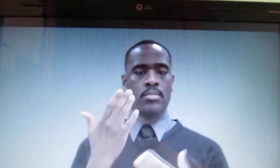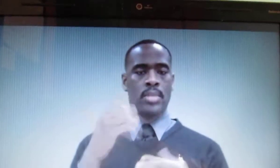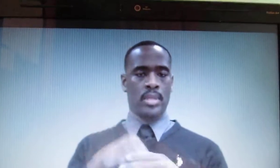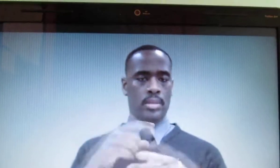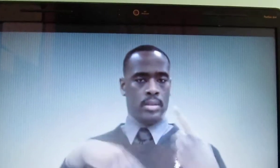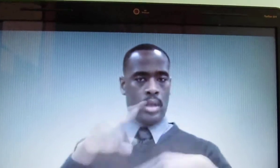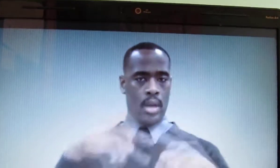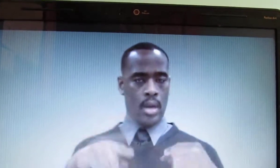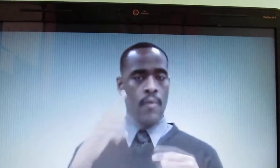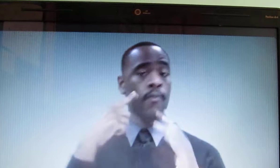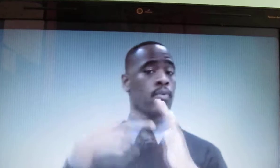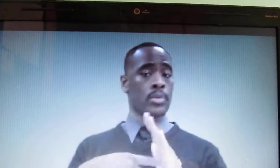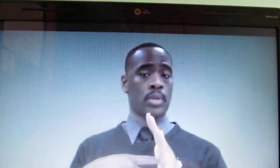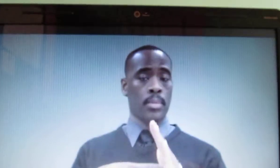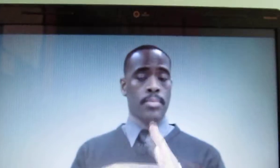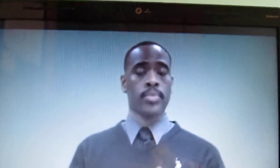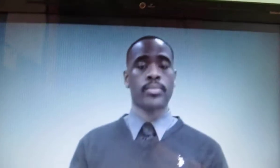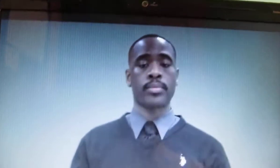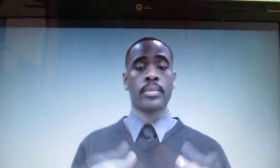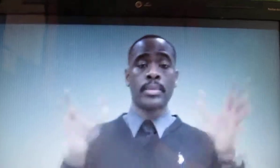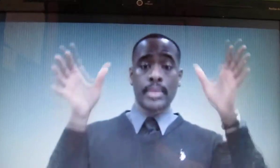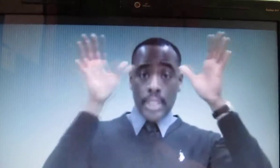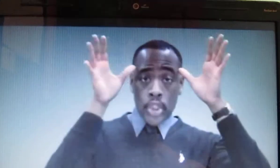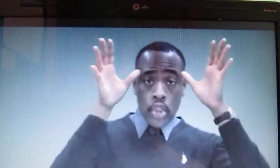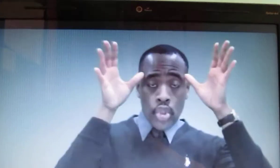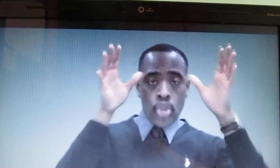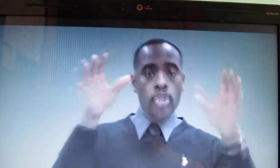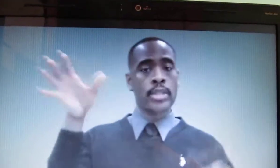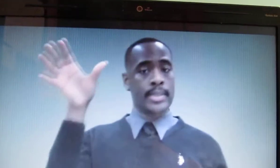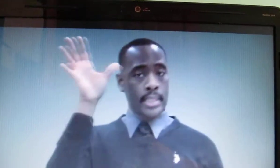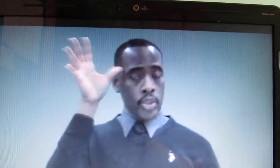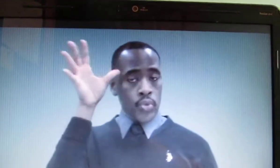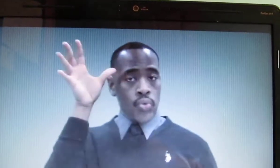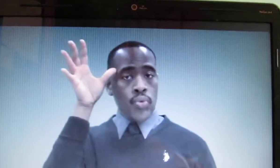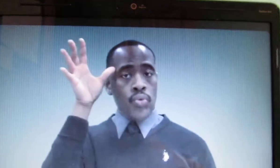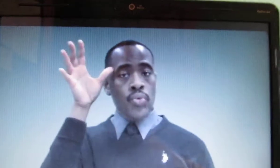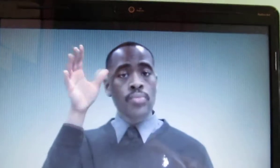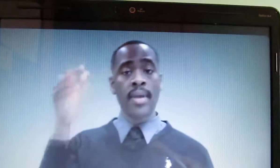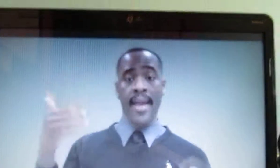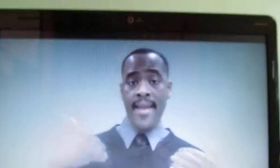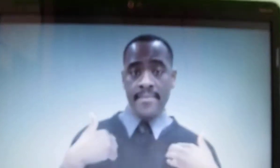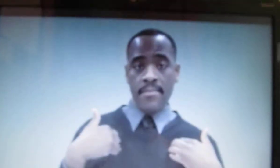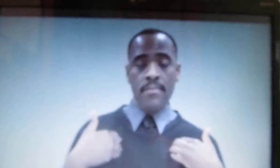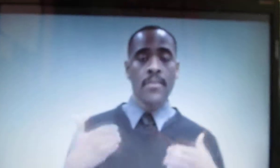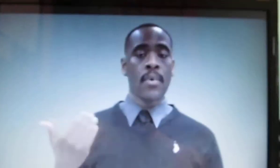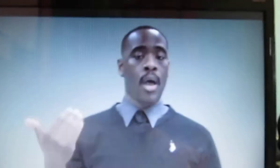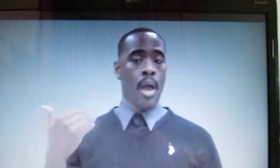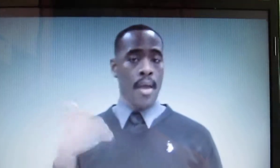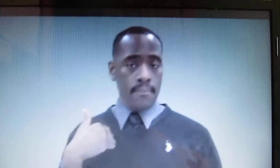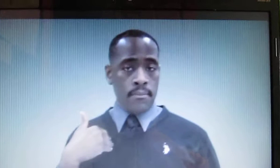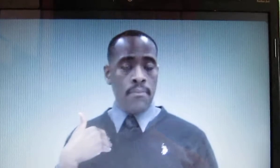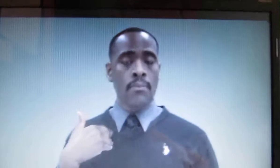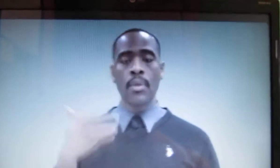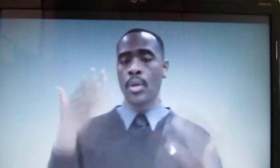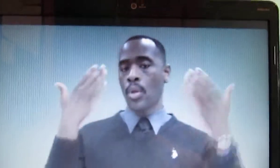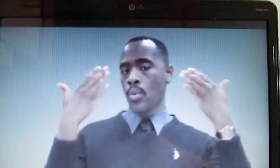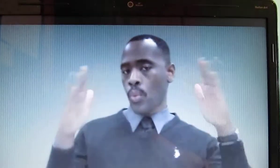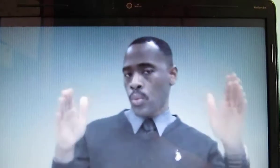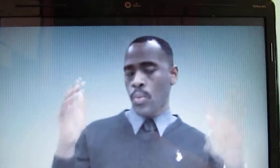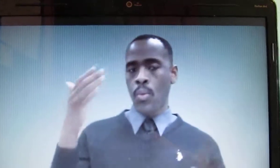like one or two hand signs. For example, this for deer, or the one hand for deer. Have with two hands or